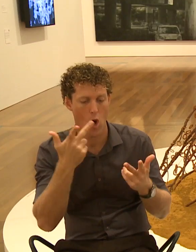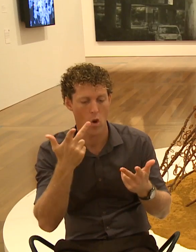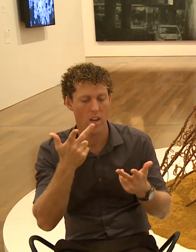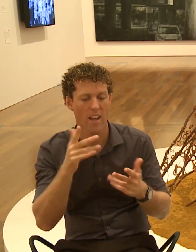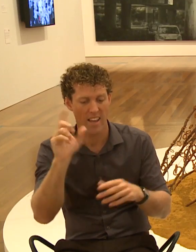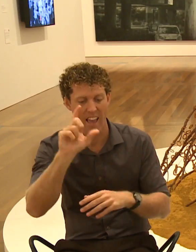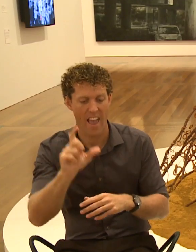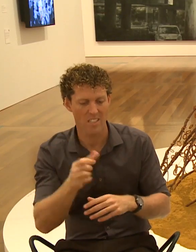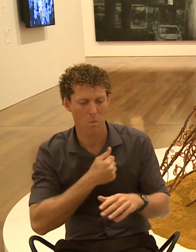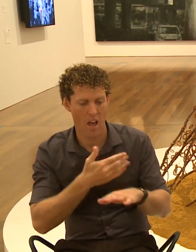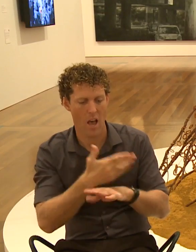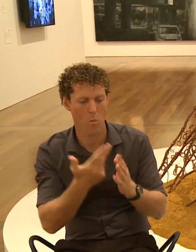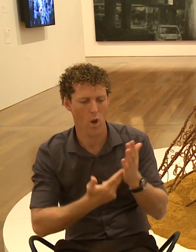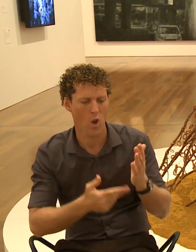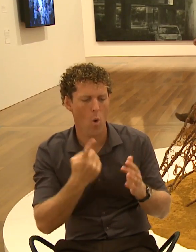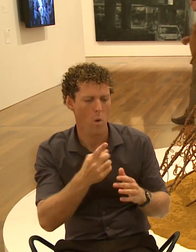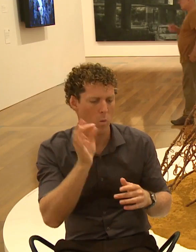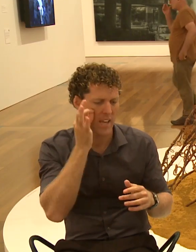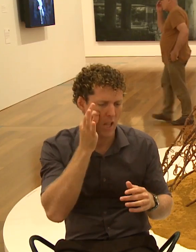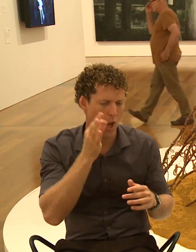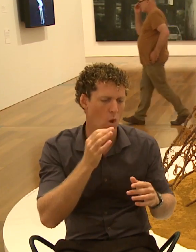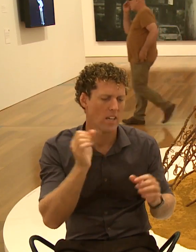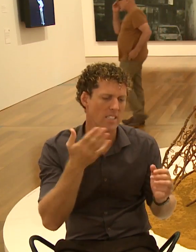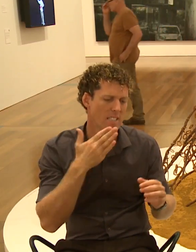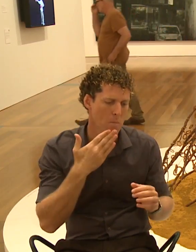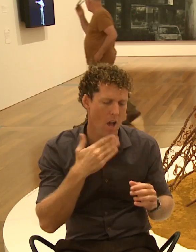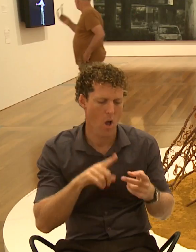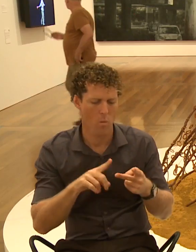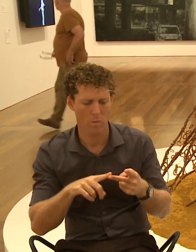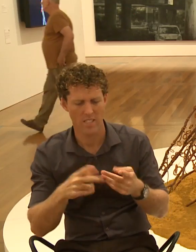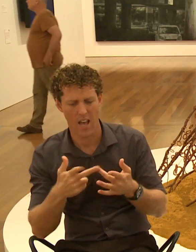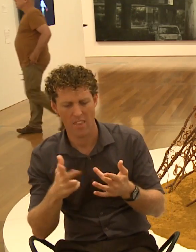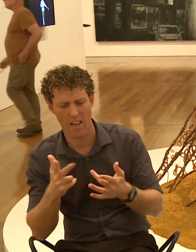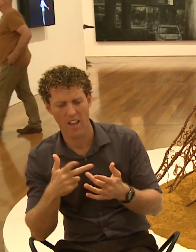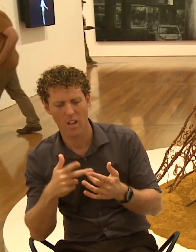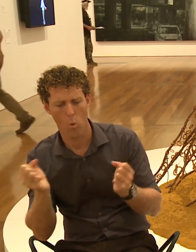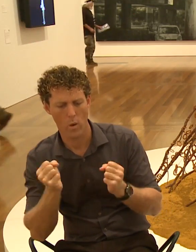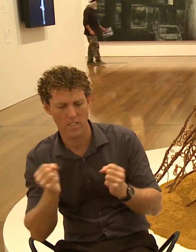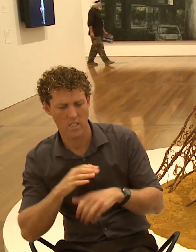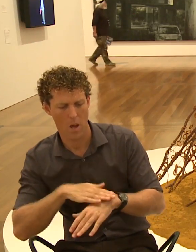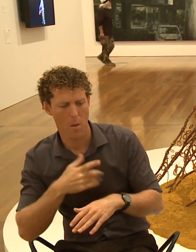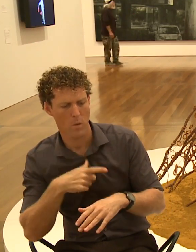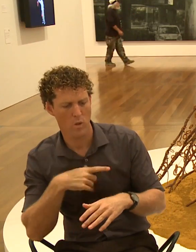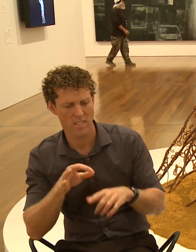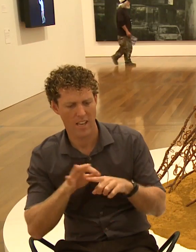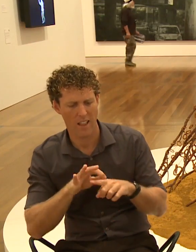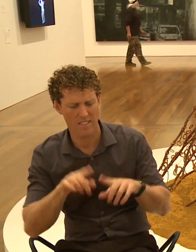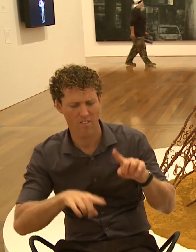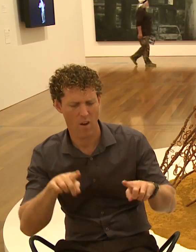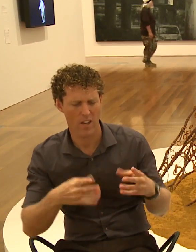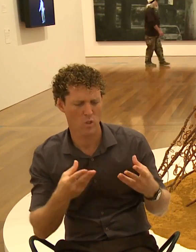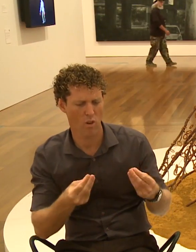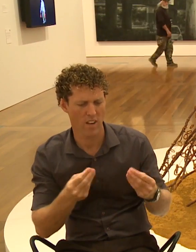piece, basically. So one was a summertime piece, one was a wintertime piece, because the colours vary and the colours are softer. And as